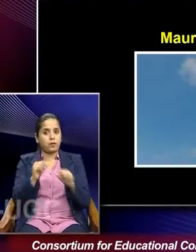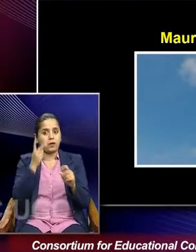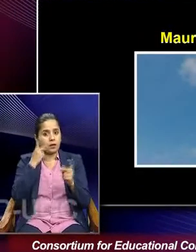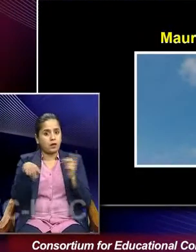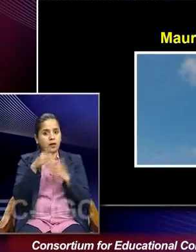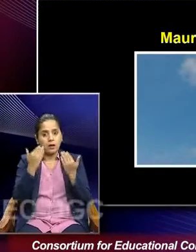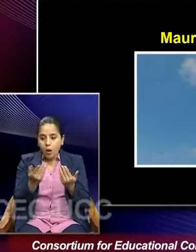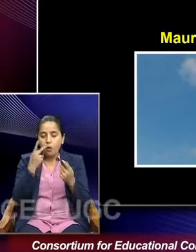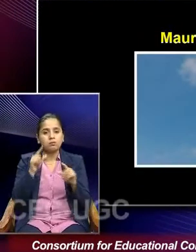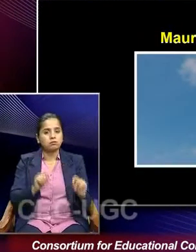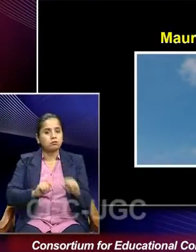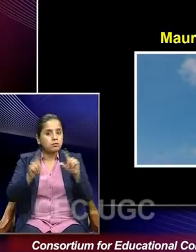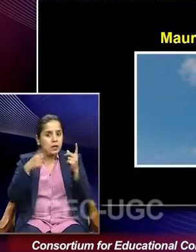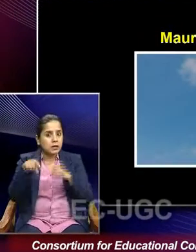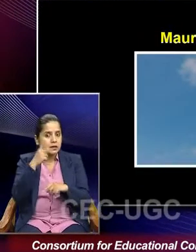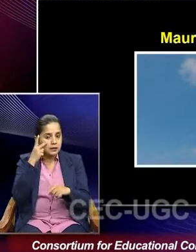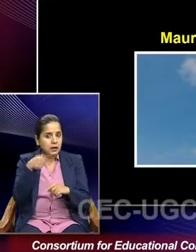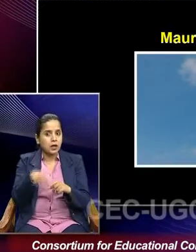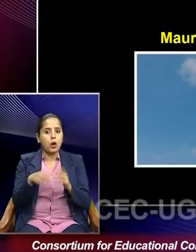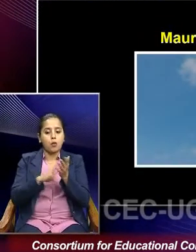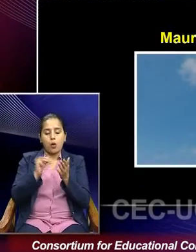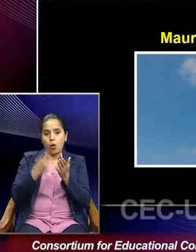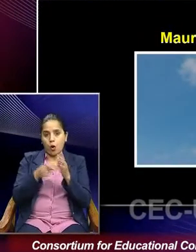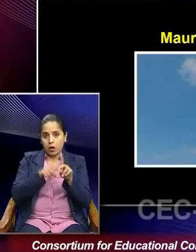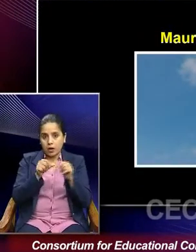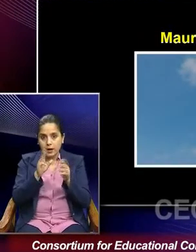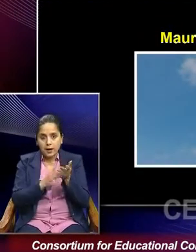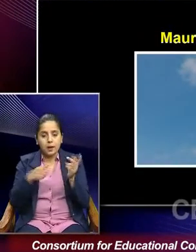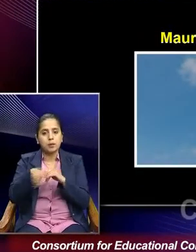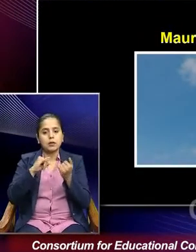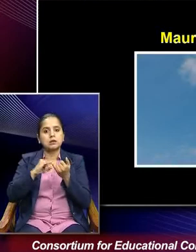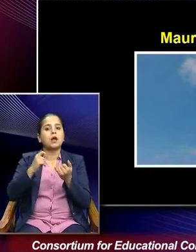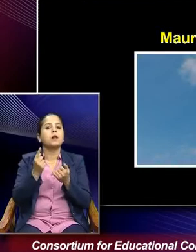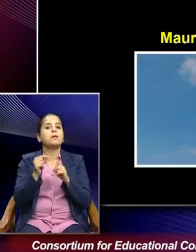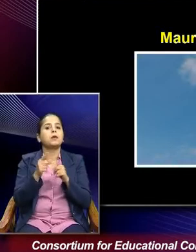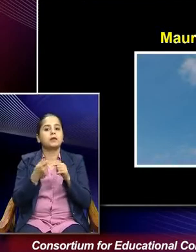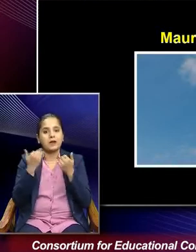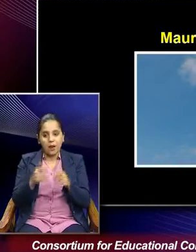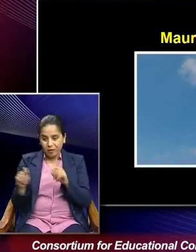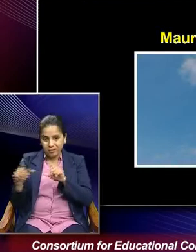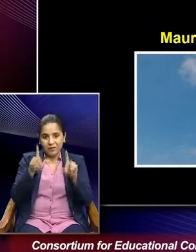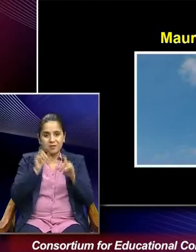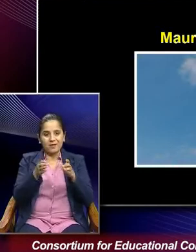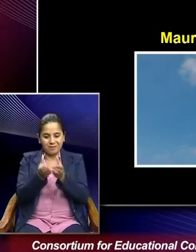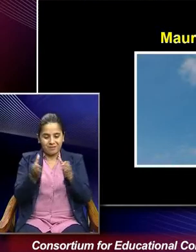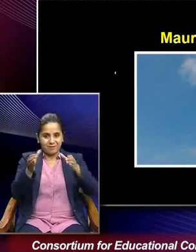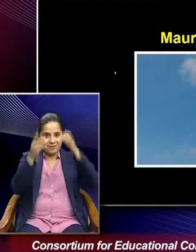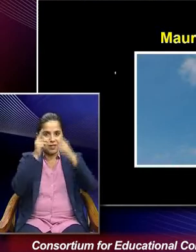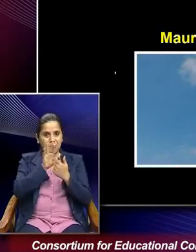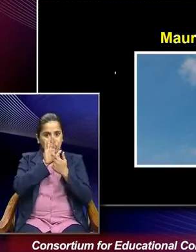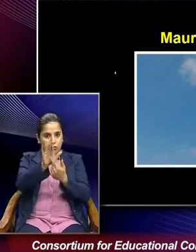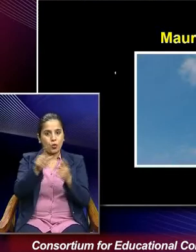be given is that of Mauryan sculpture that is being shown on the screen.